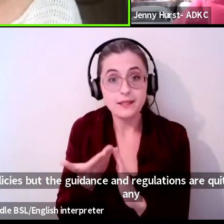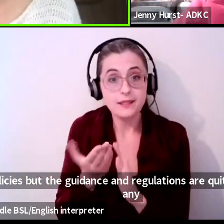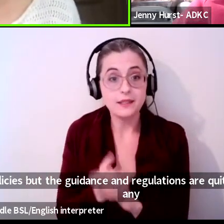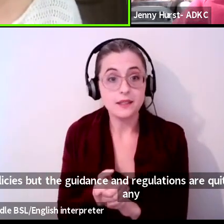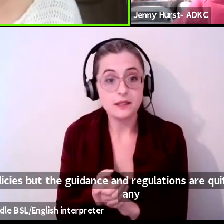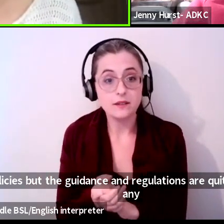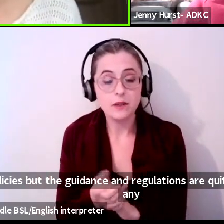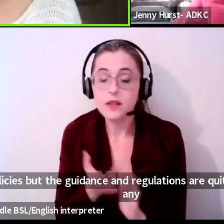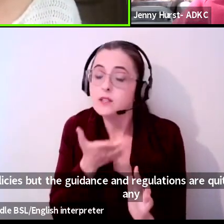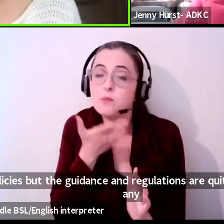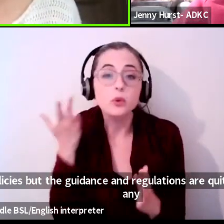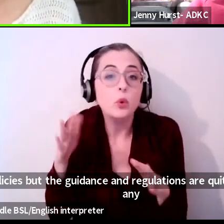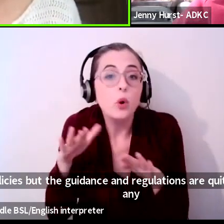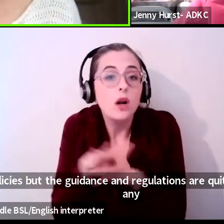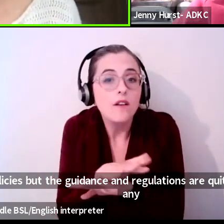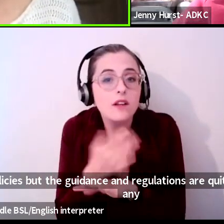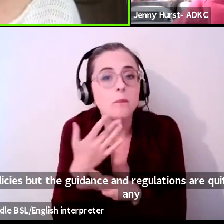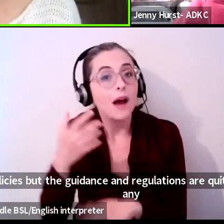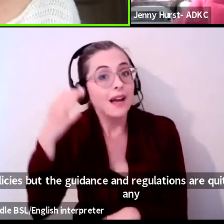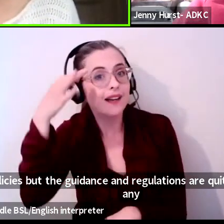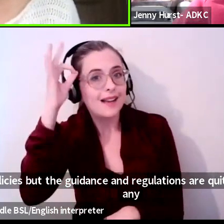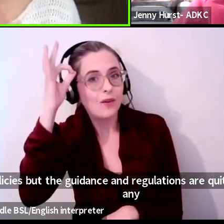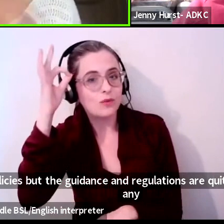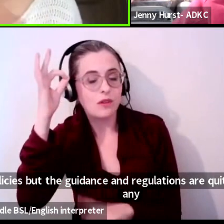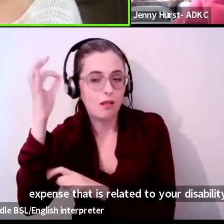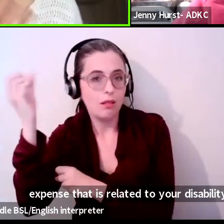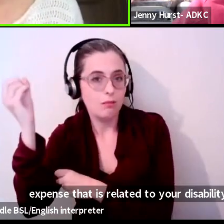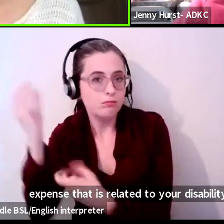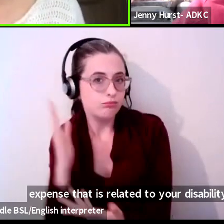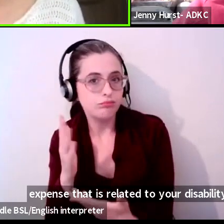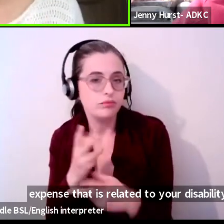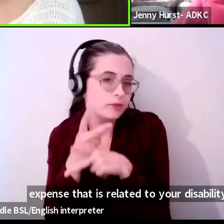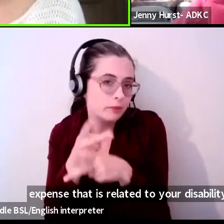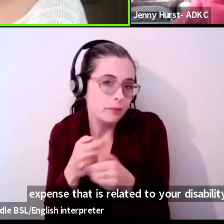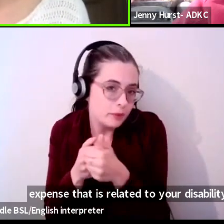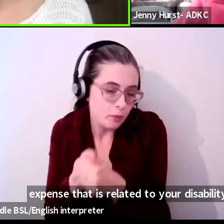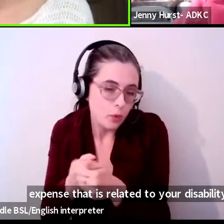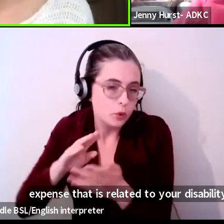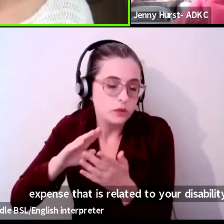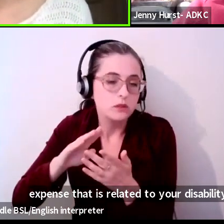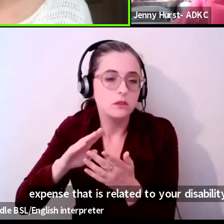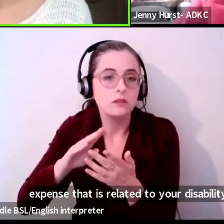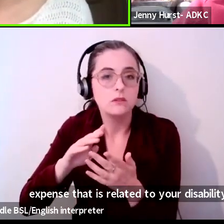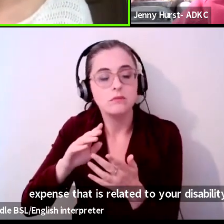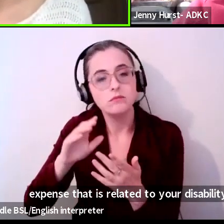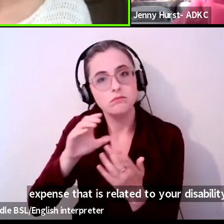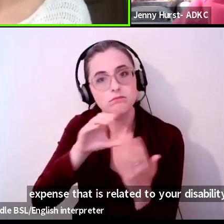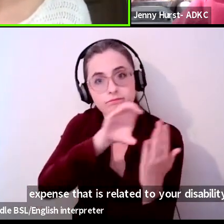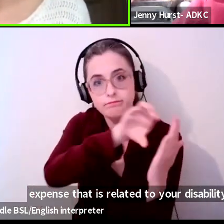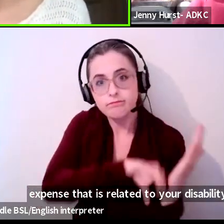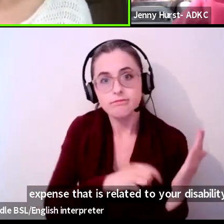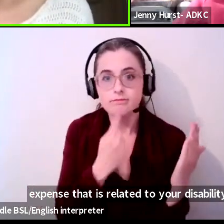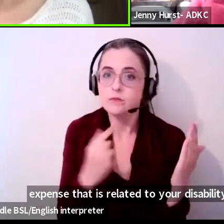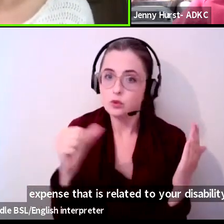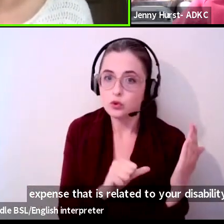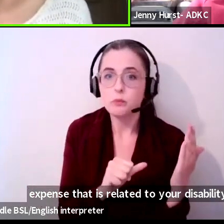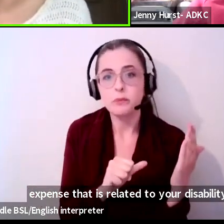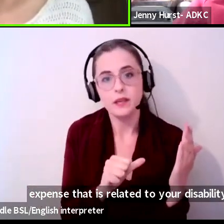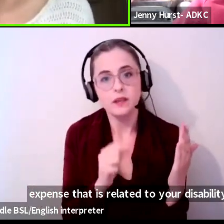disability that is not covered by local authority providing you care and support being classed as DRE.